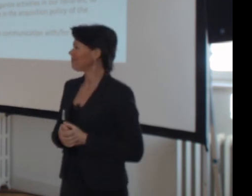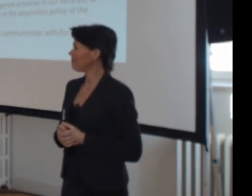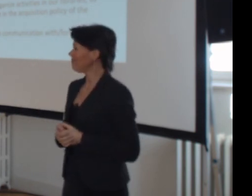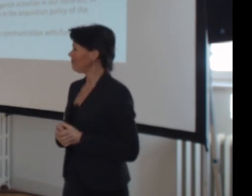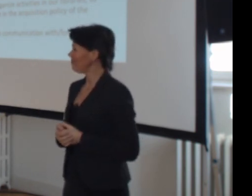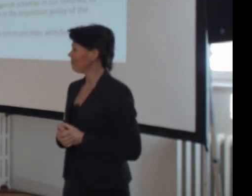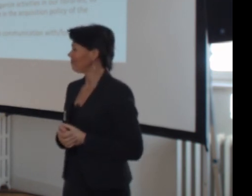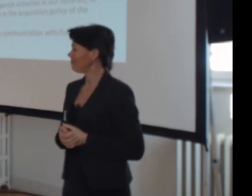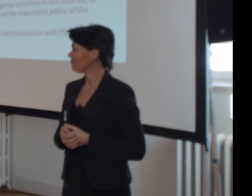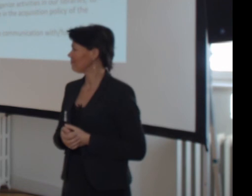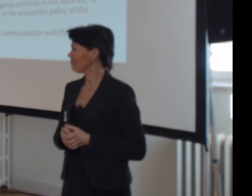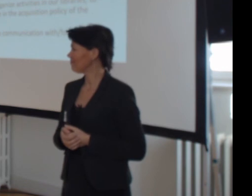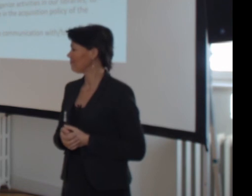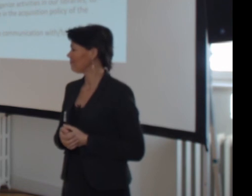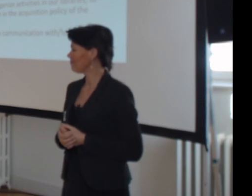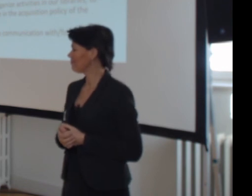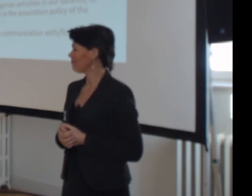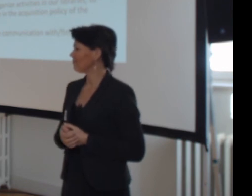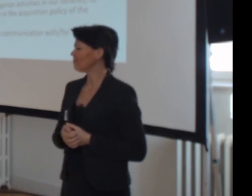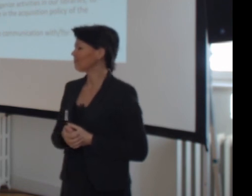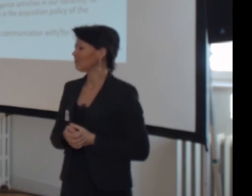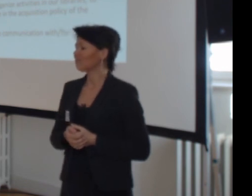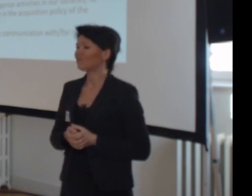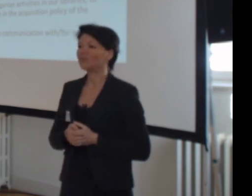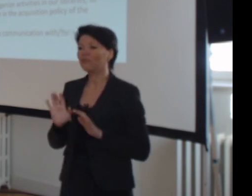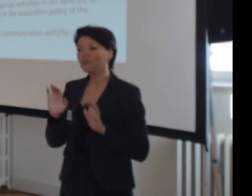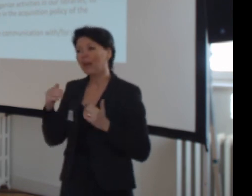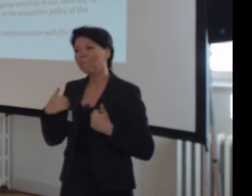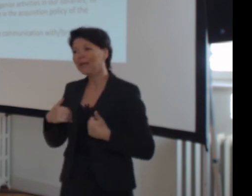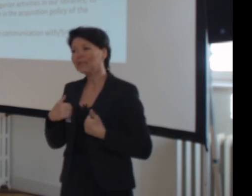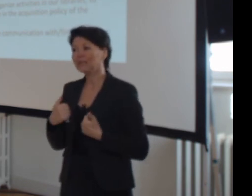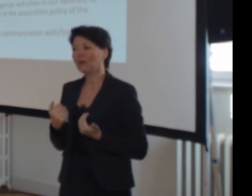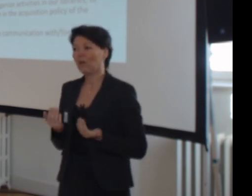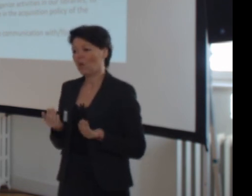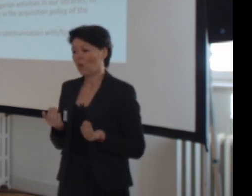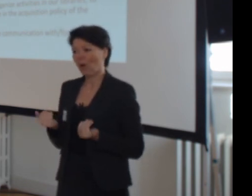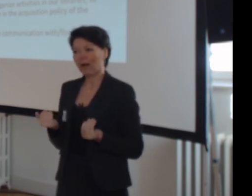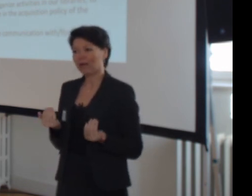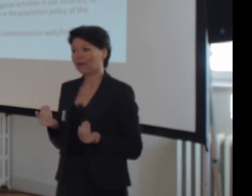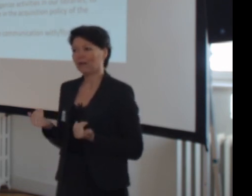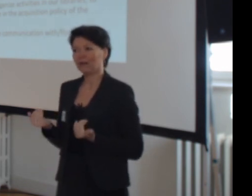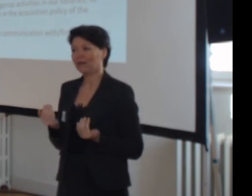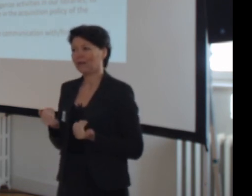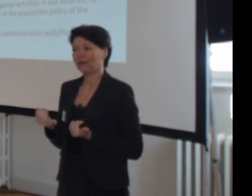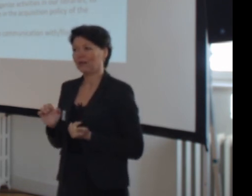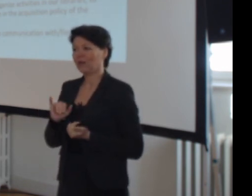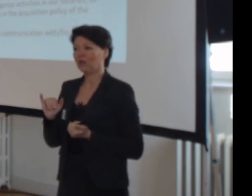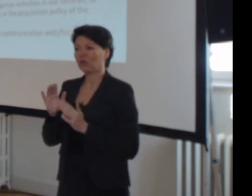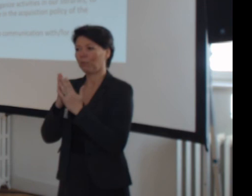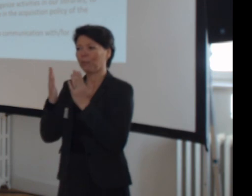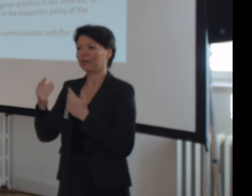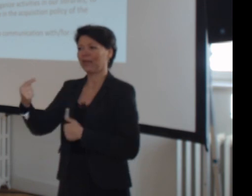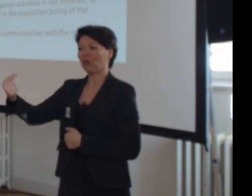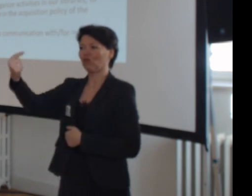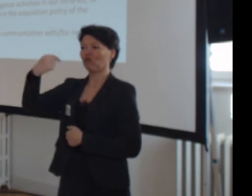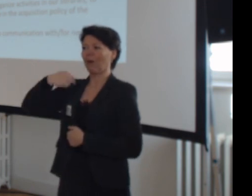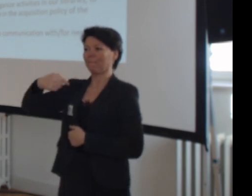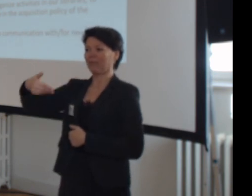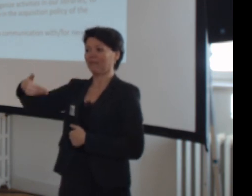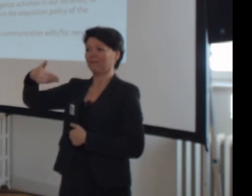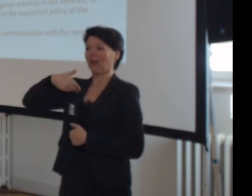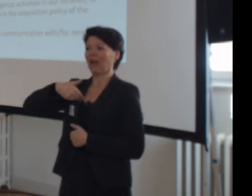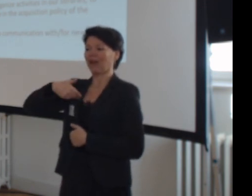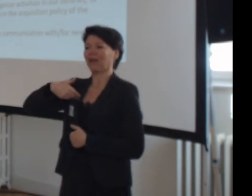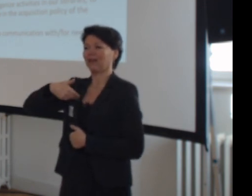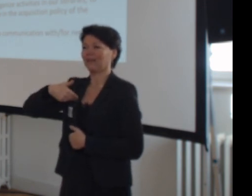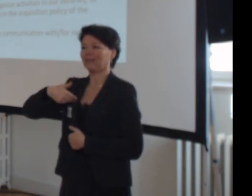So many people were or are like waiting until their public library comes to them and asks, just